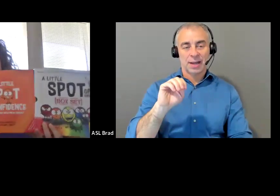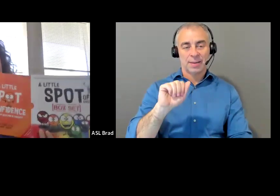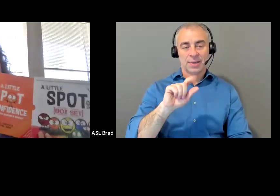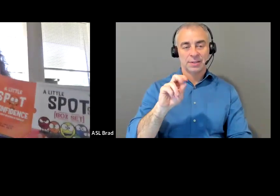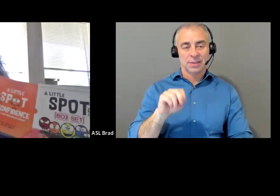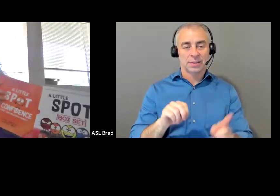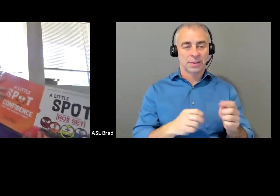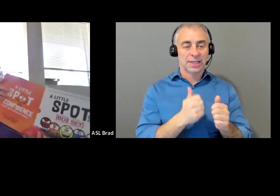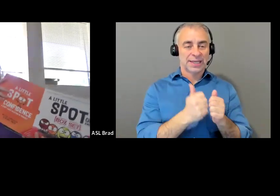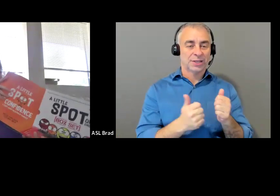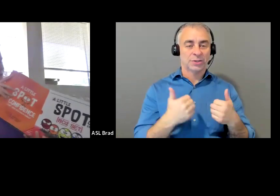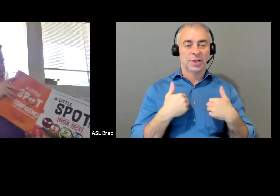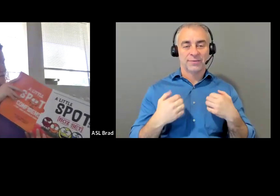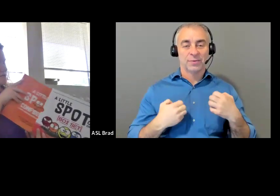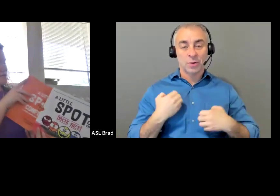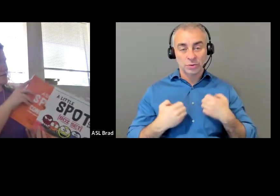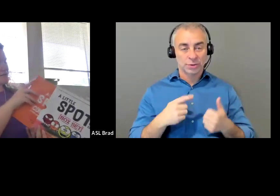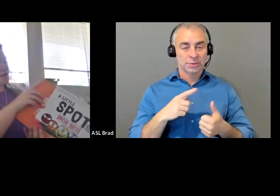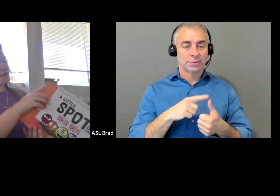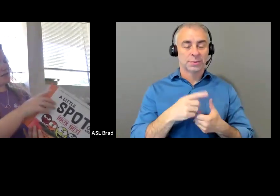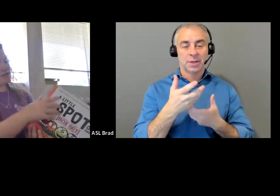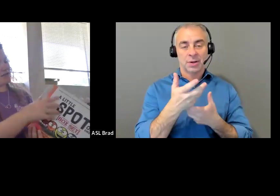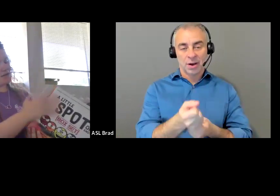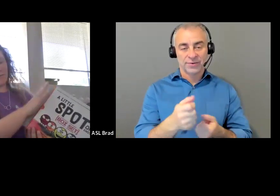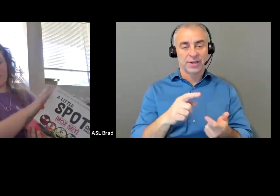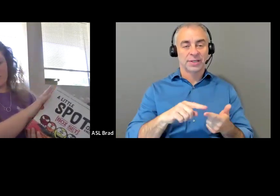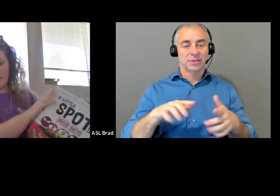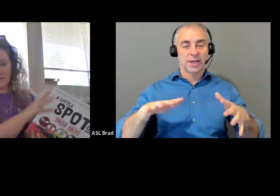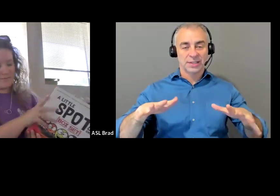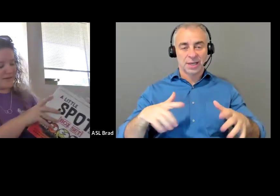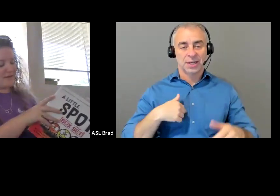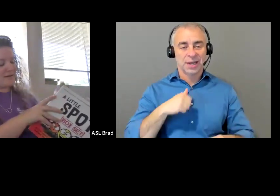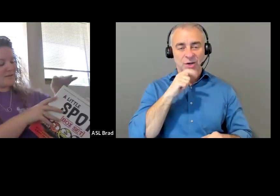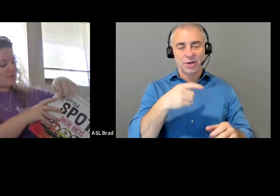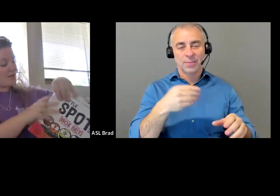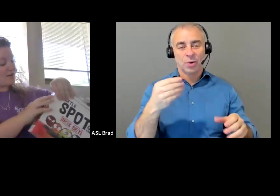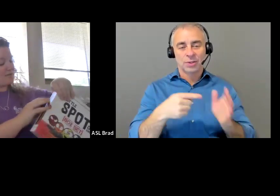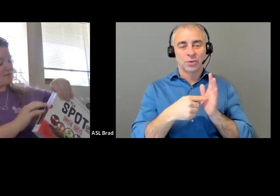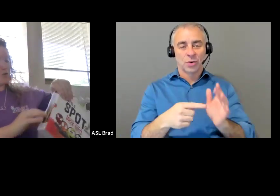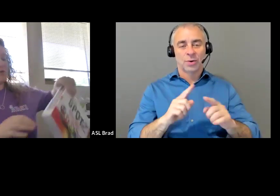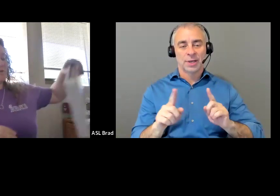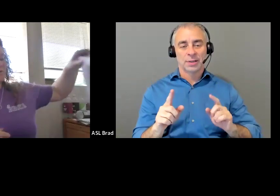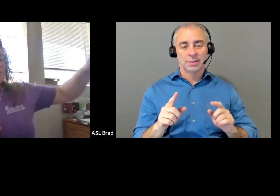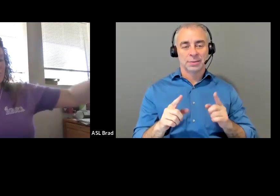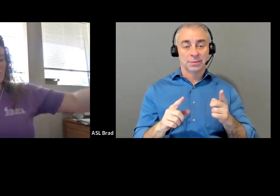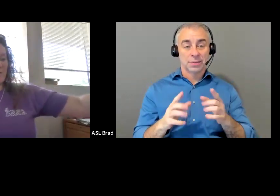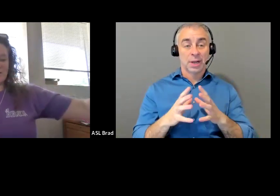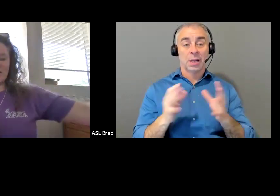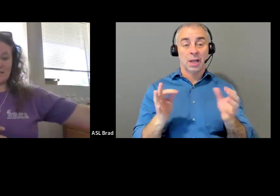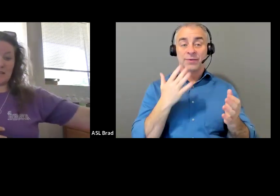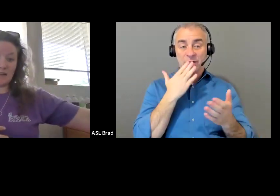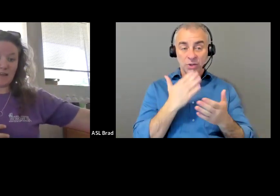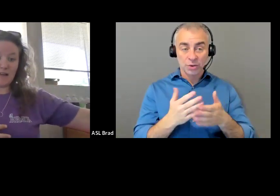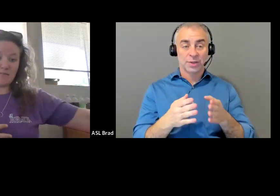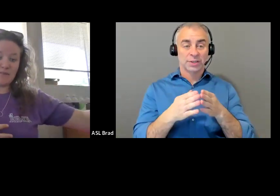So there's like confidence, there's anxiety. I won't pull them all out, but there's a lot of good general ones